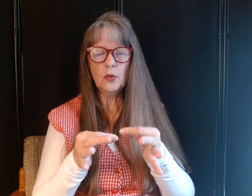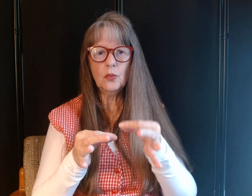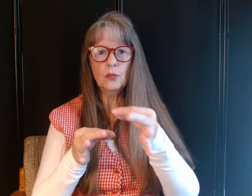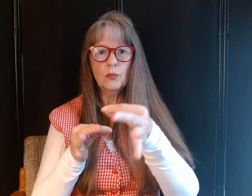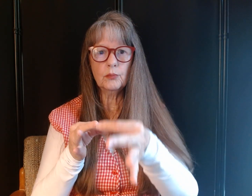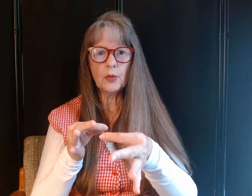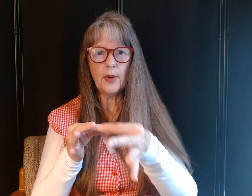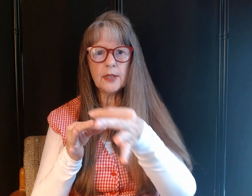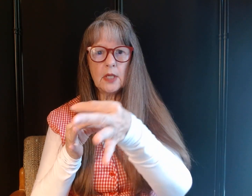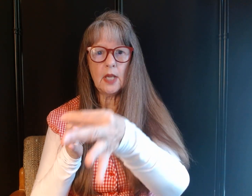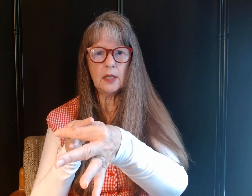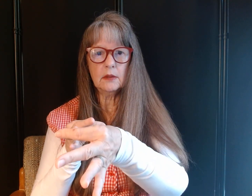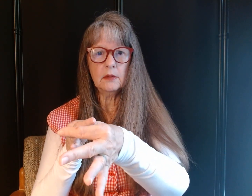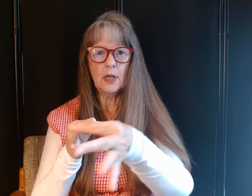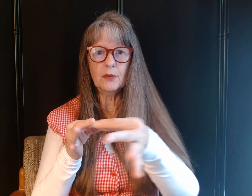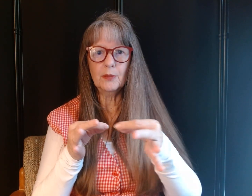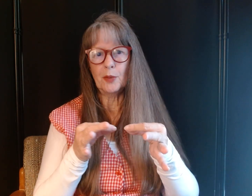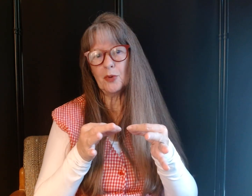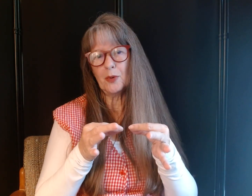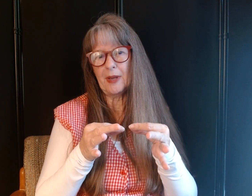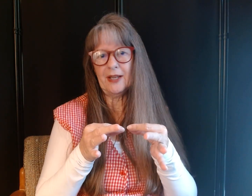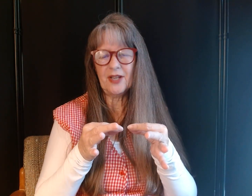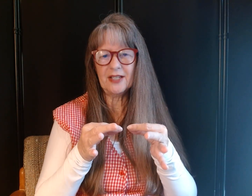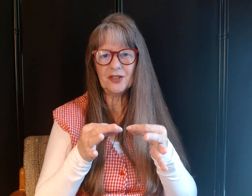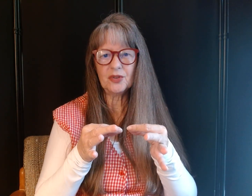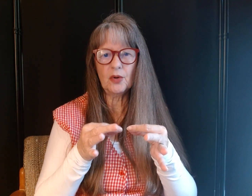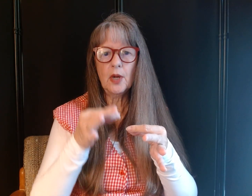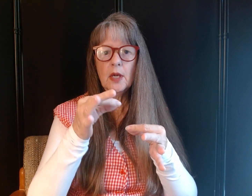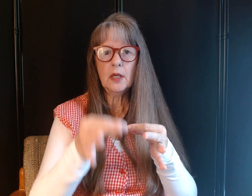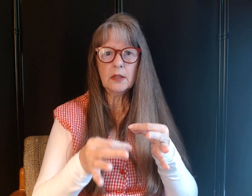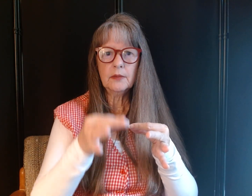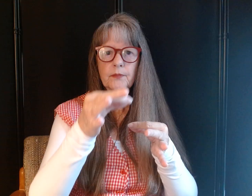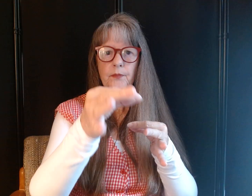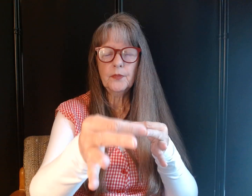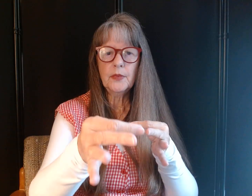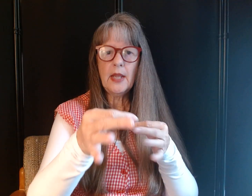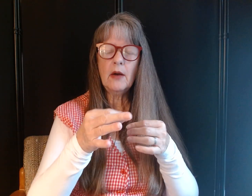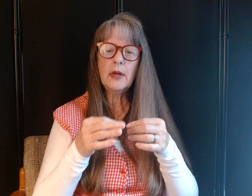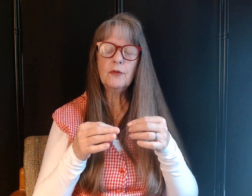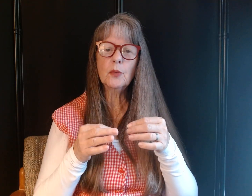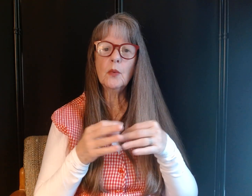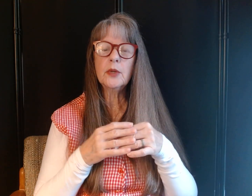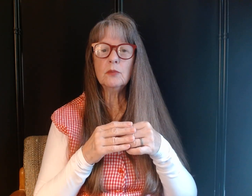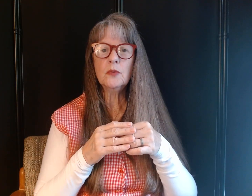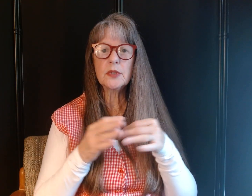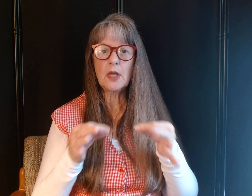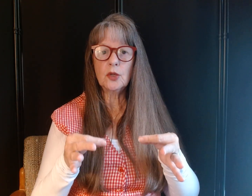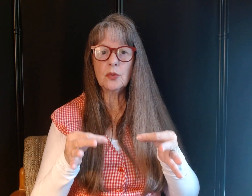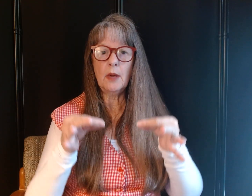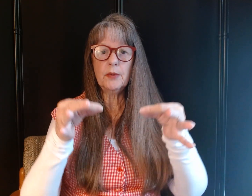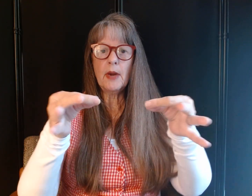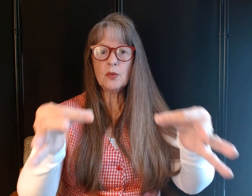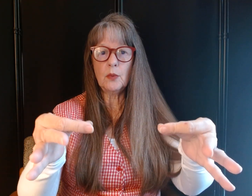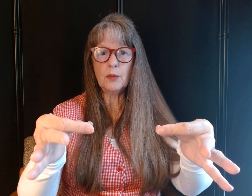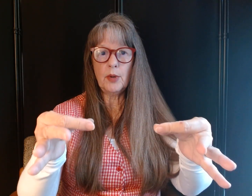You procrastinate. I'm doing it with my left hand too. So now, if you were going to move a schedule up, you might do it with both.